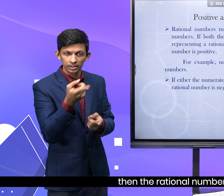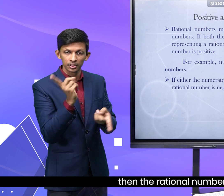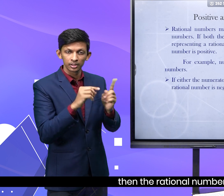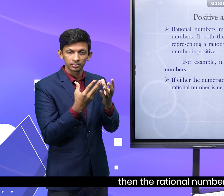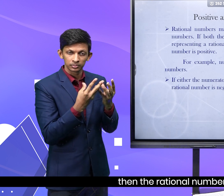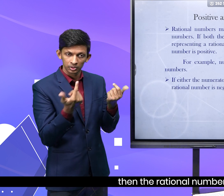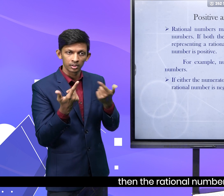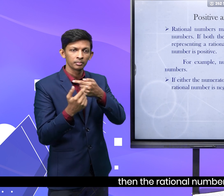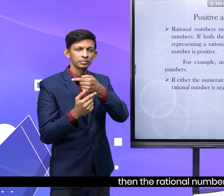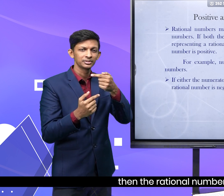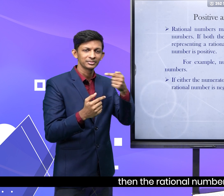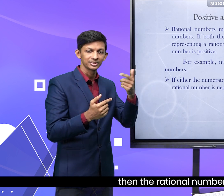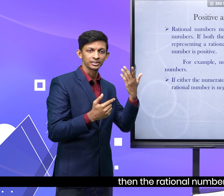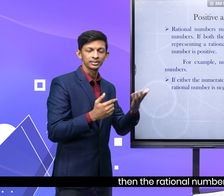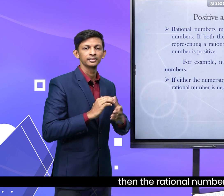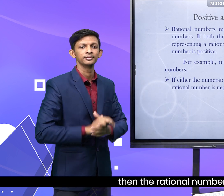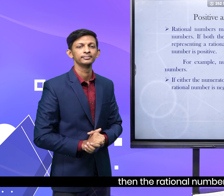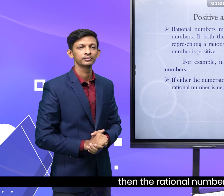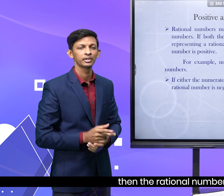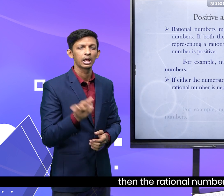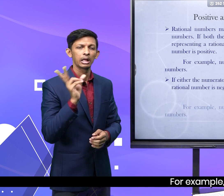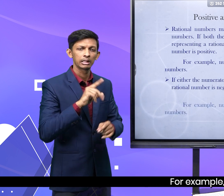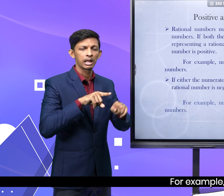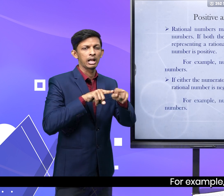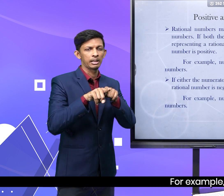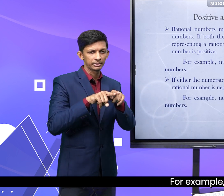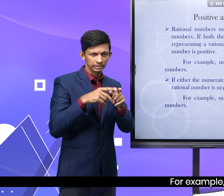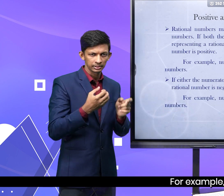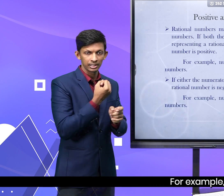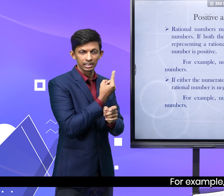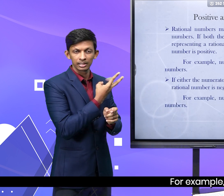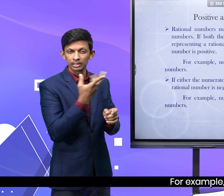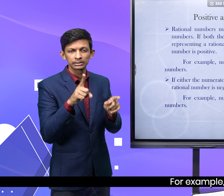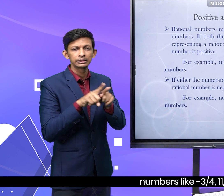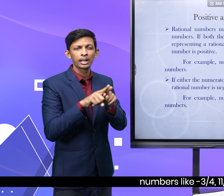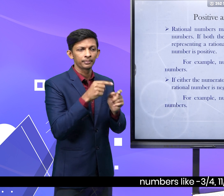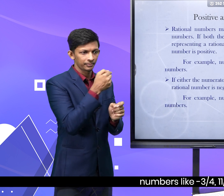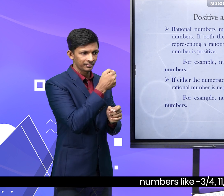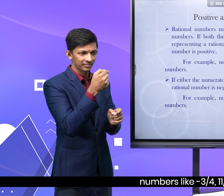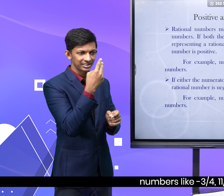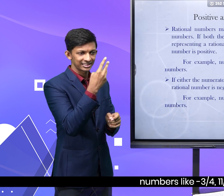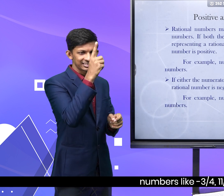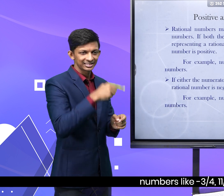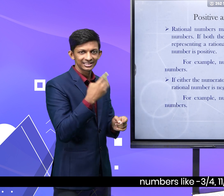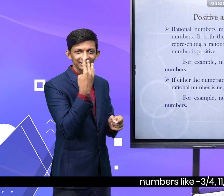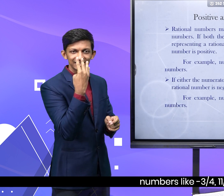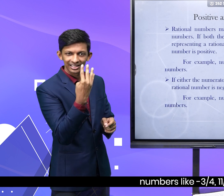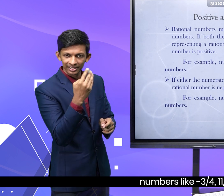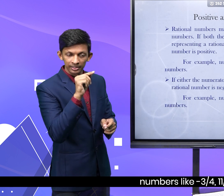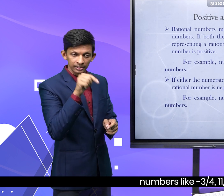then the rational number is negative. For example, numbers like minus 3 by 4, 11 by minus